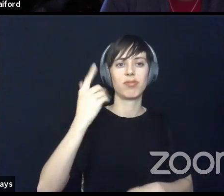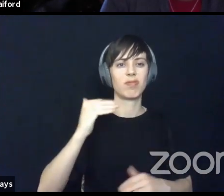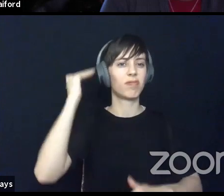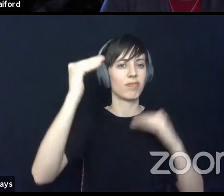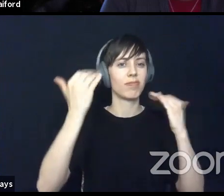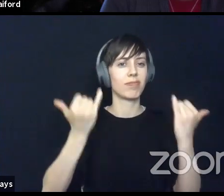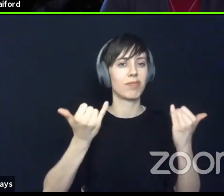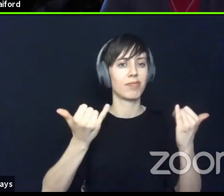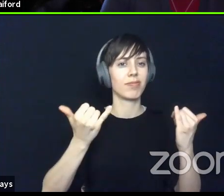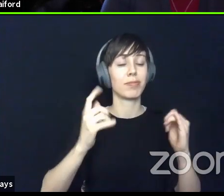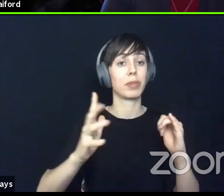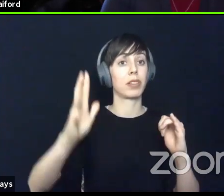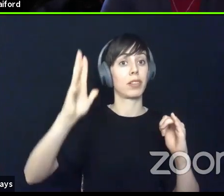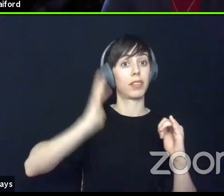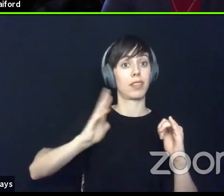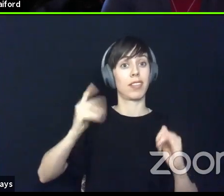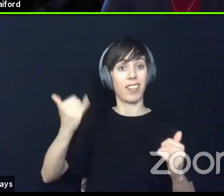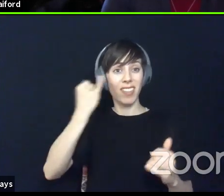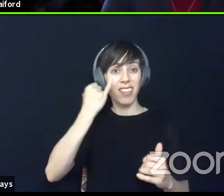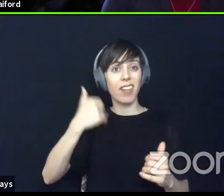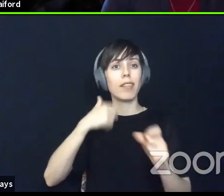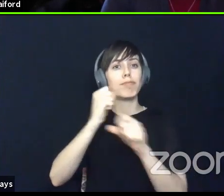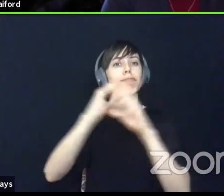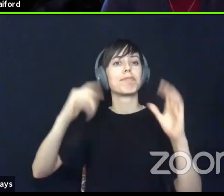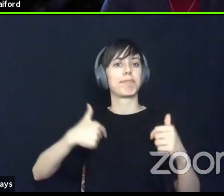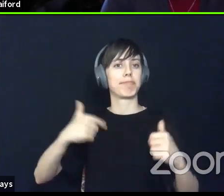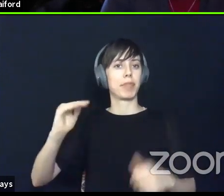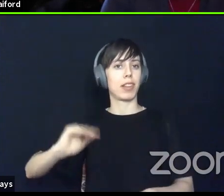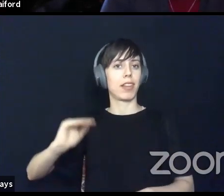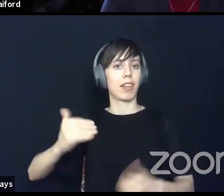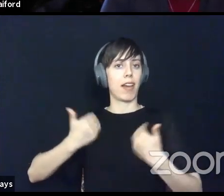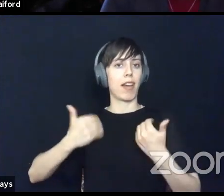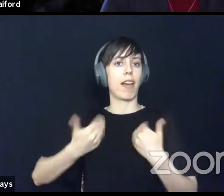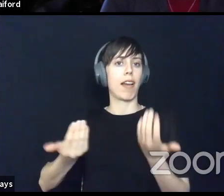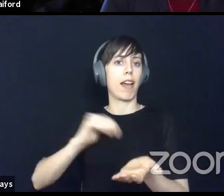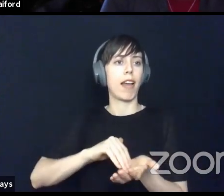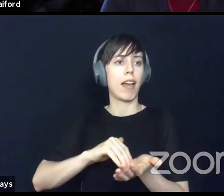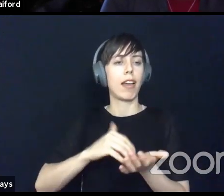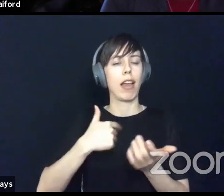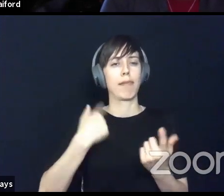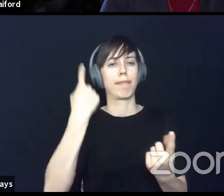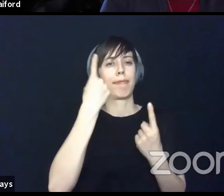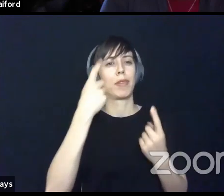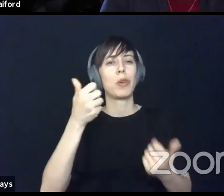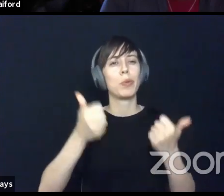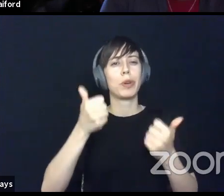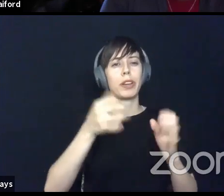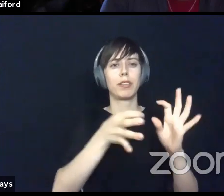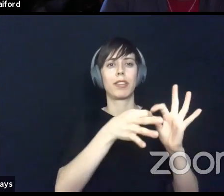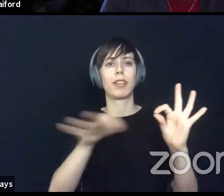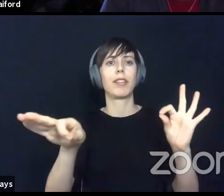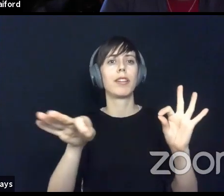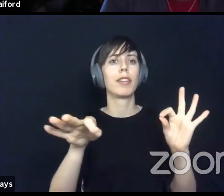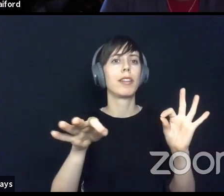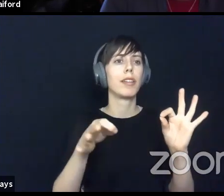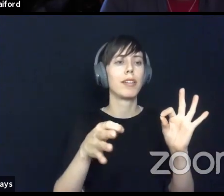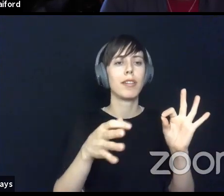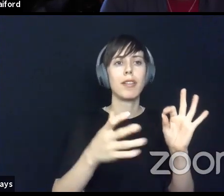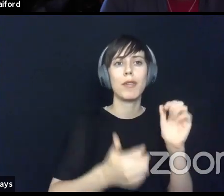people, and just making sure that the investment for spaces that everyone can gather in, and that I'm just